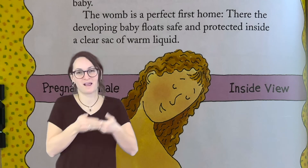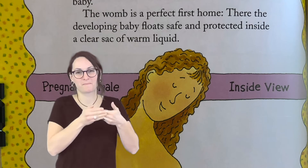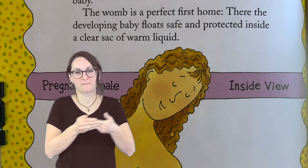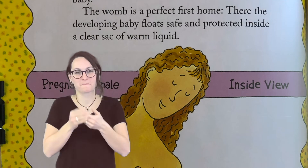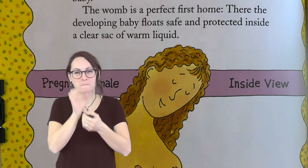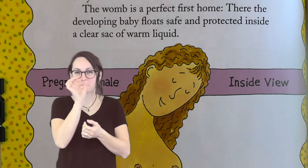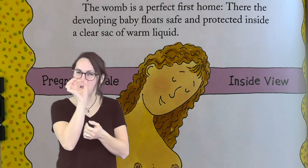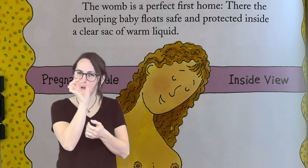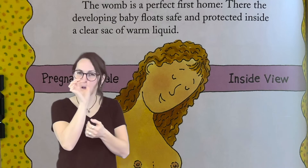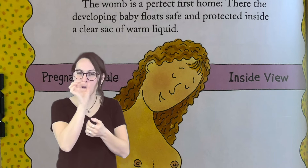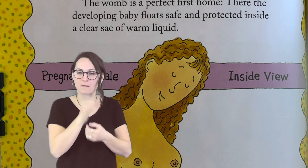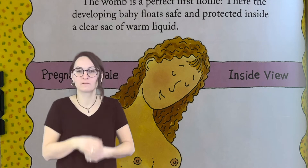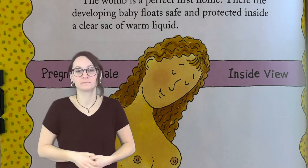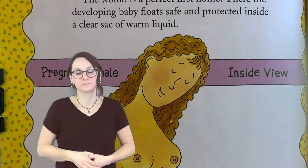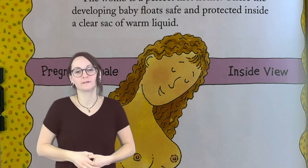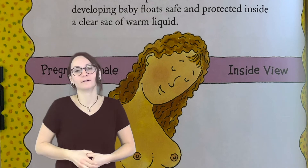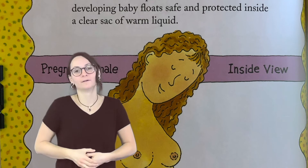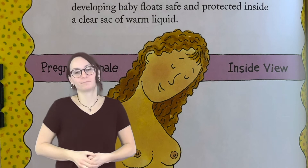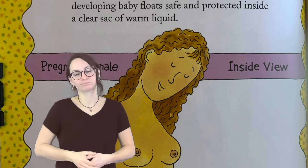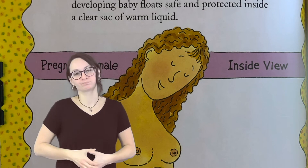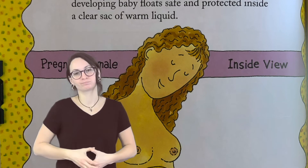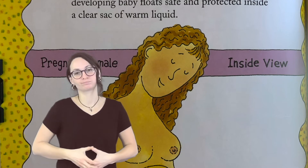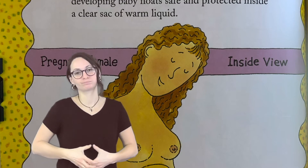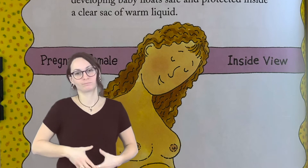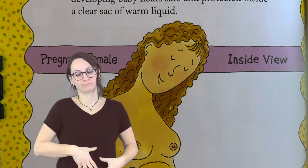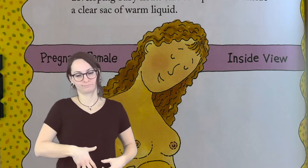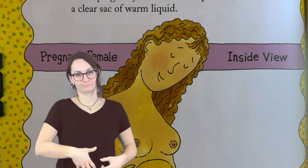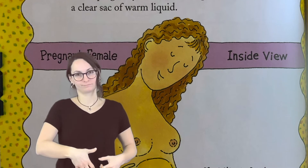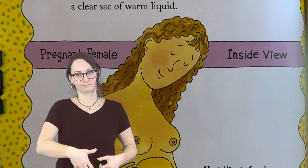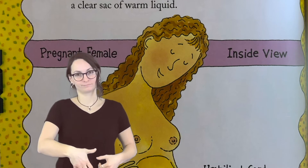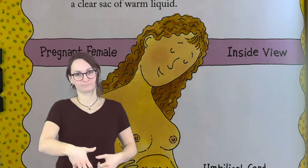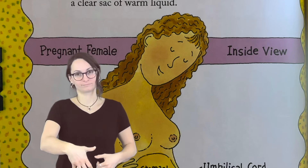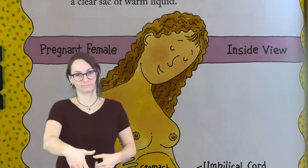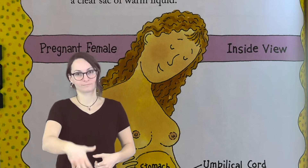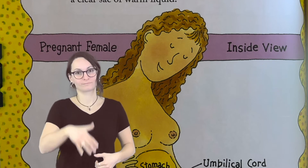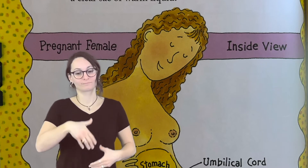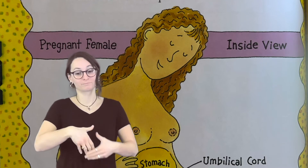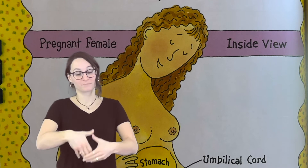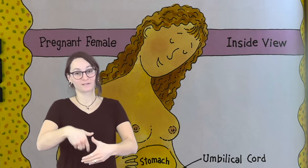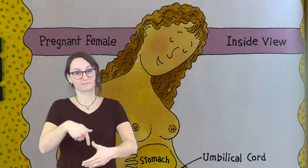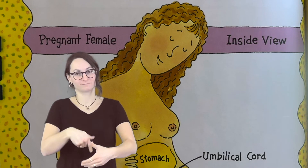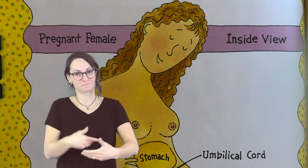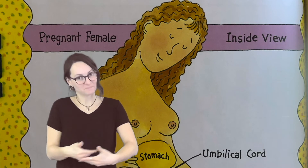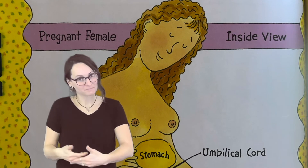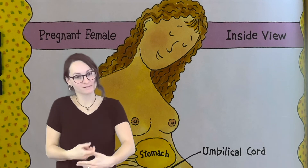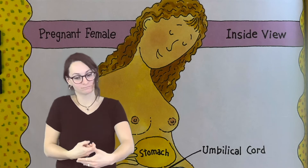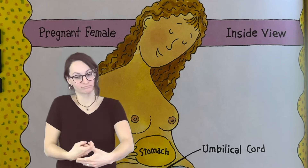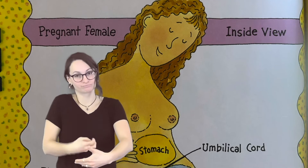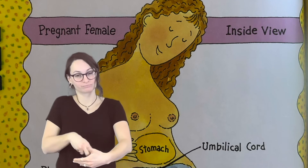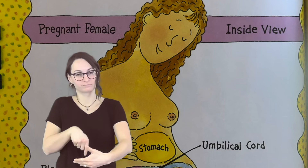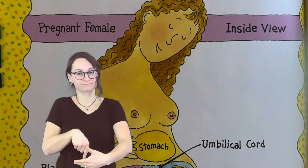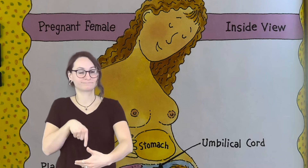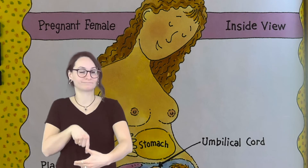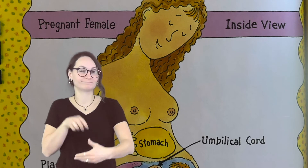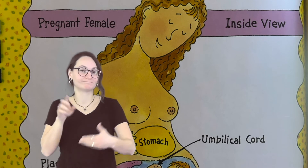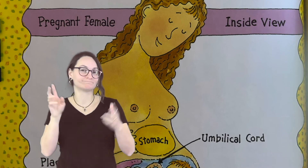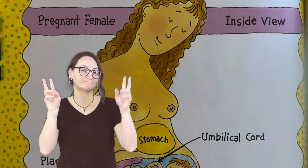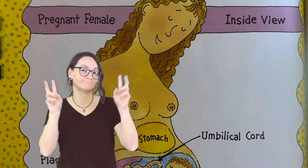looks more and more like a baby. The womb is a perfect first home. There the developing baby floats